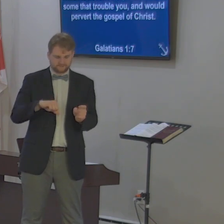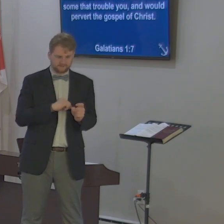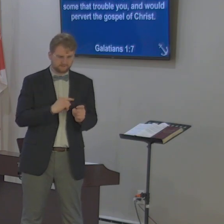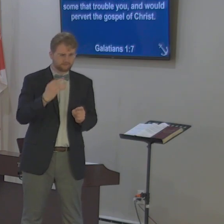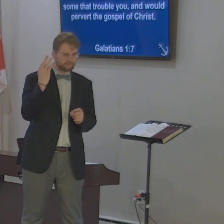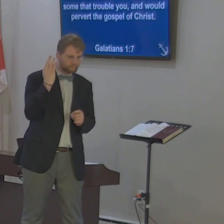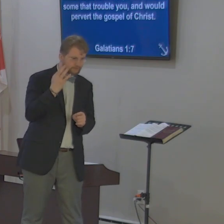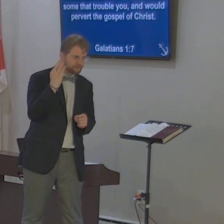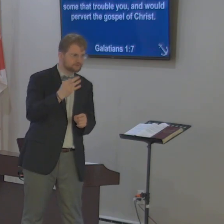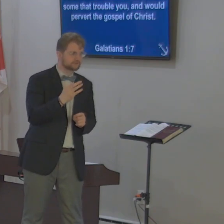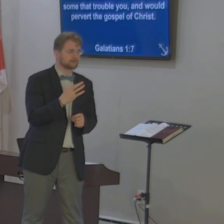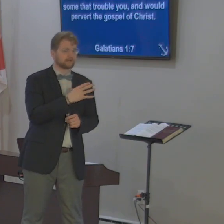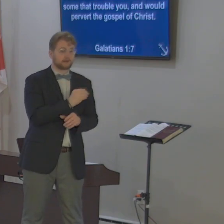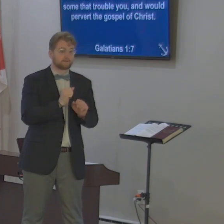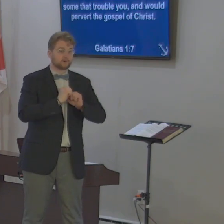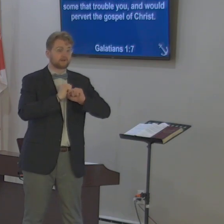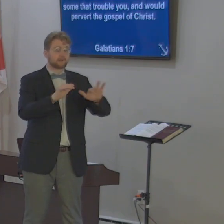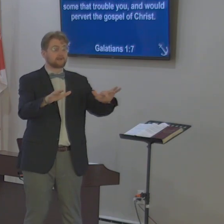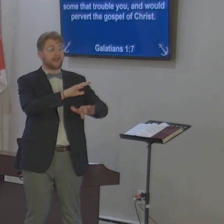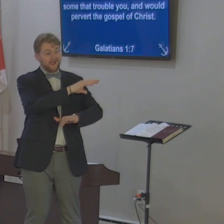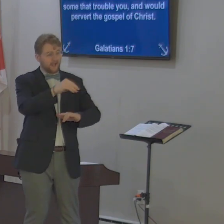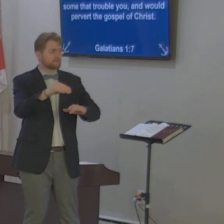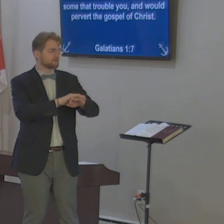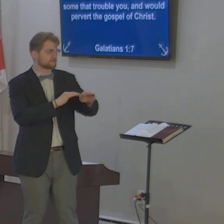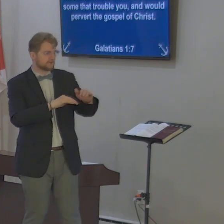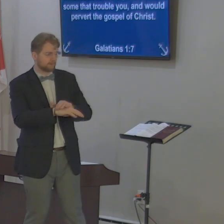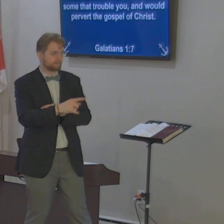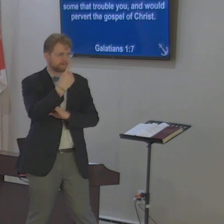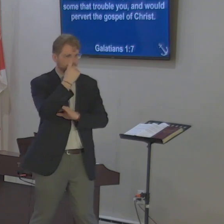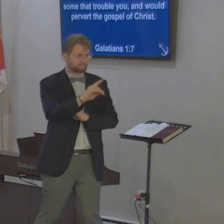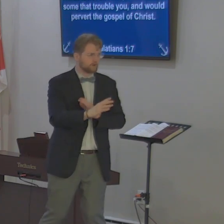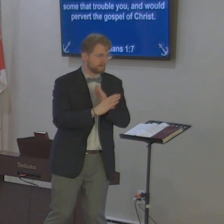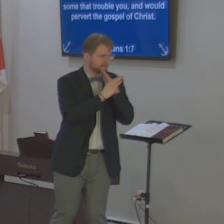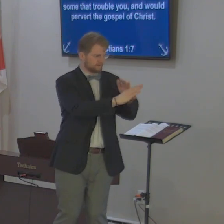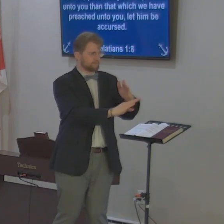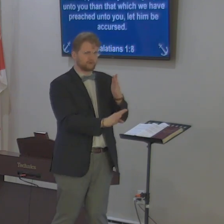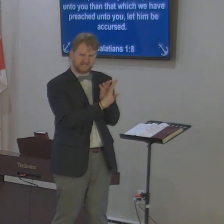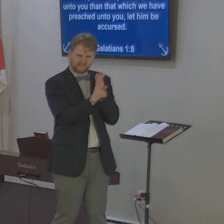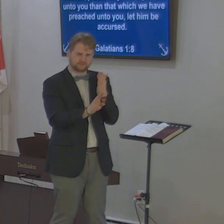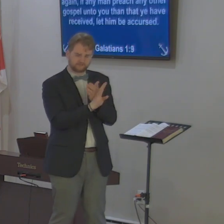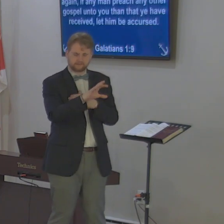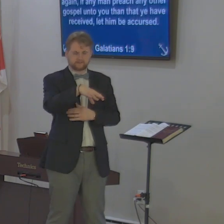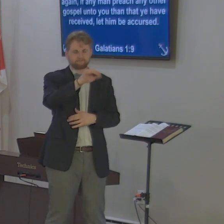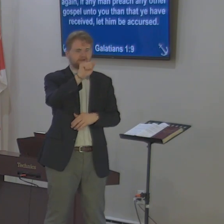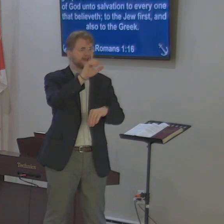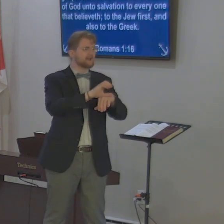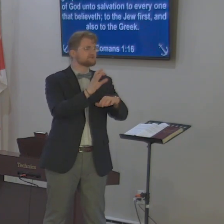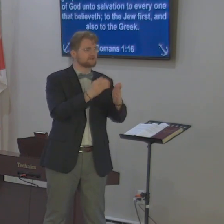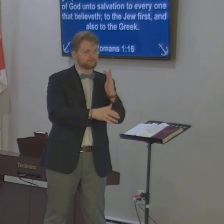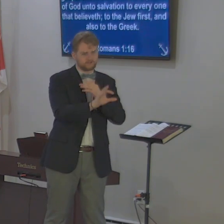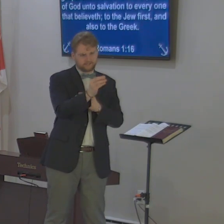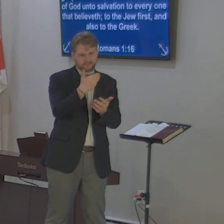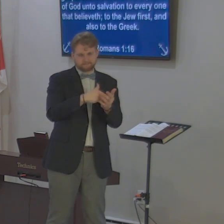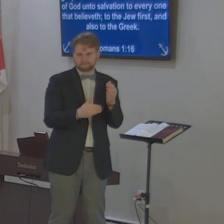also comfort and conviction for protection. Go back to Acts chapter 9 with me.